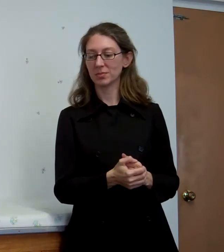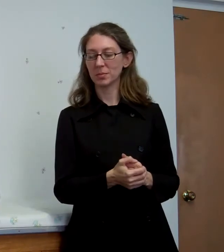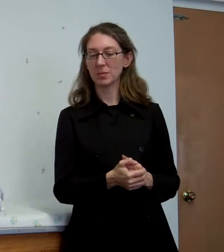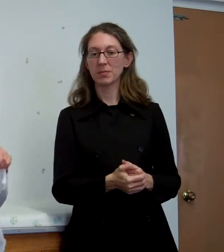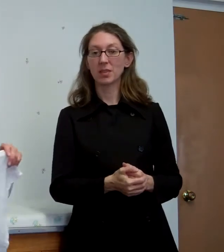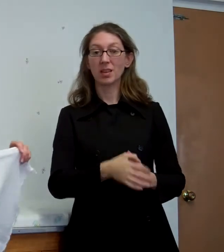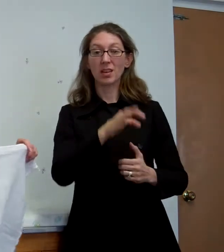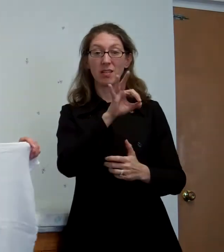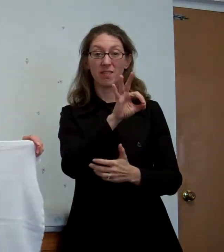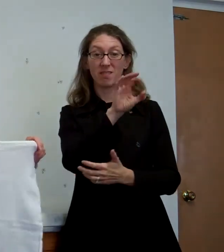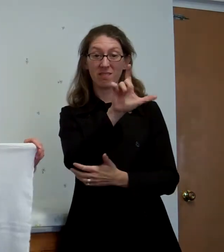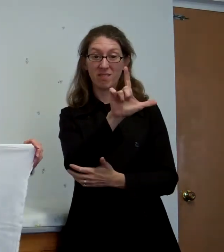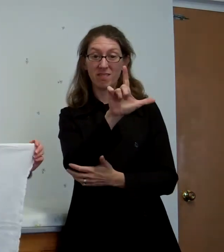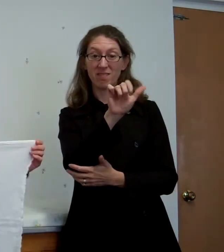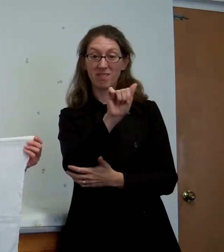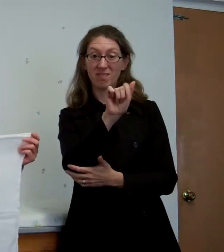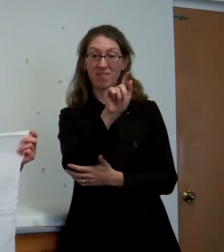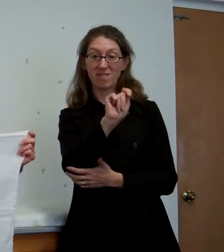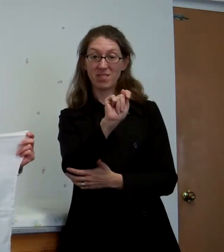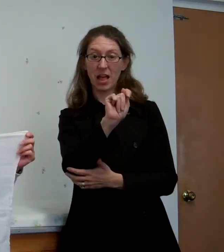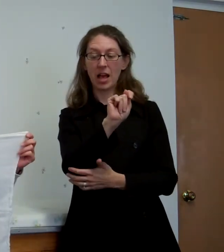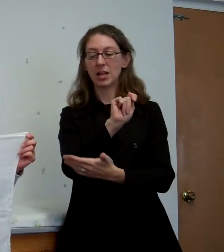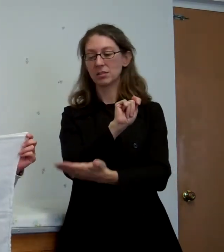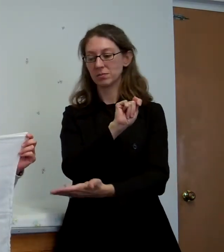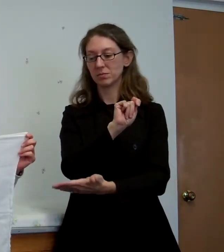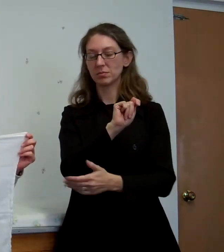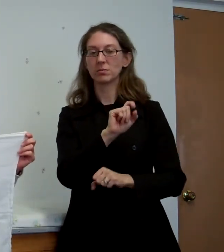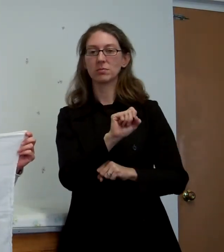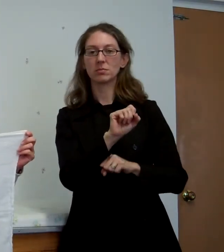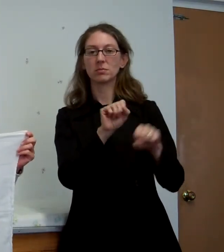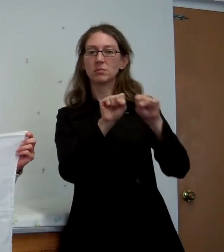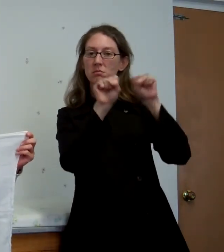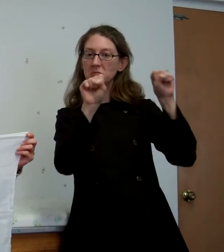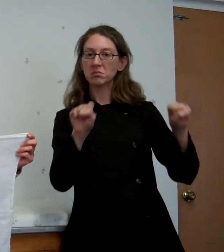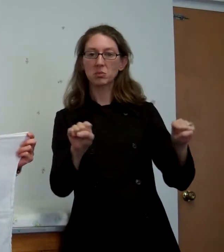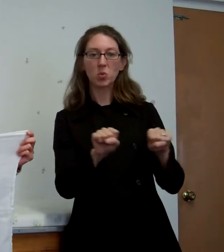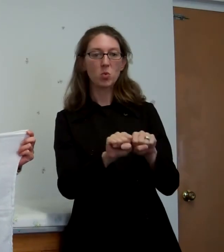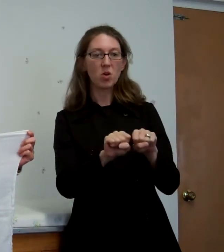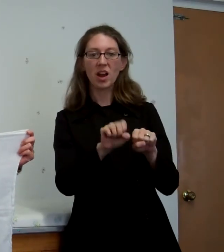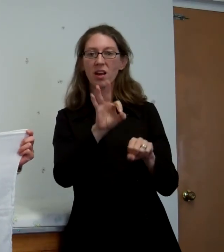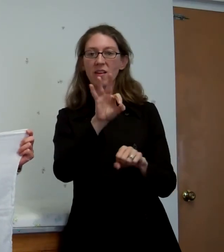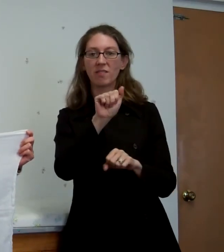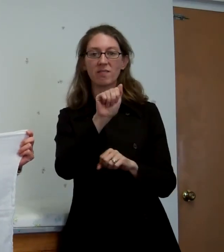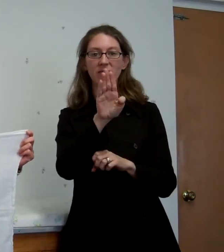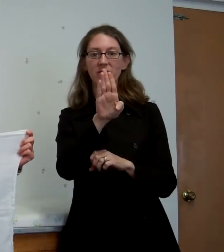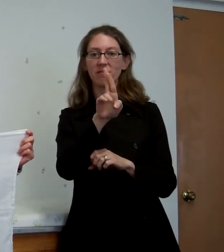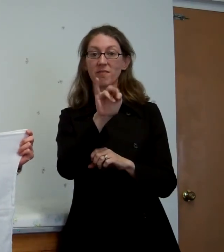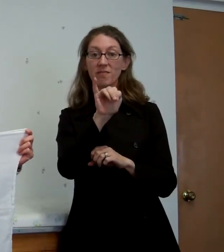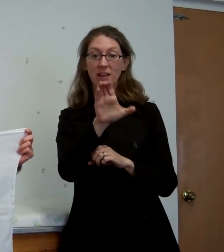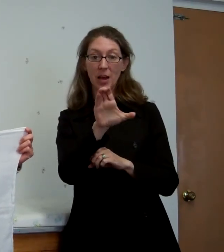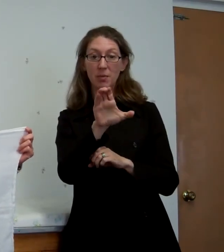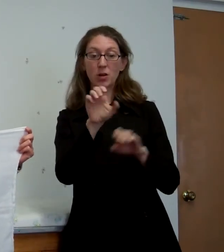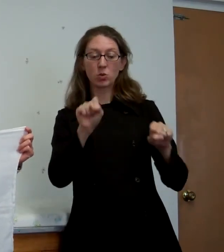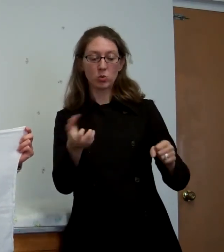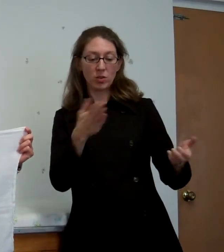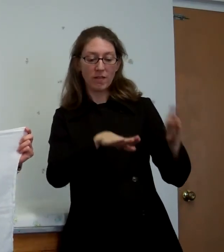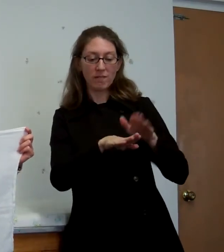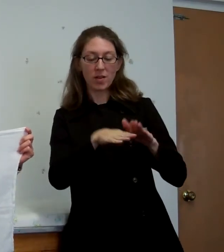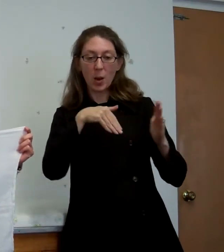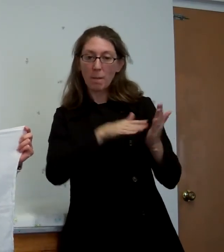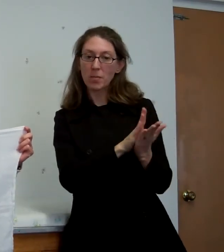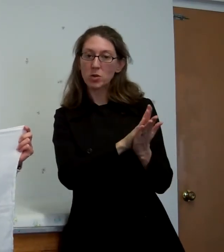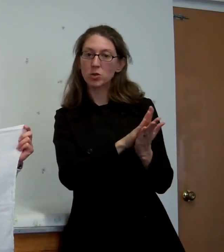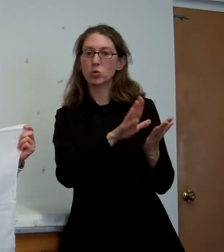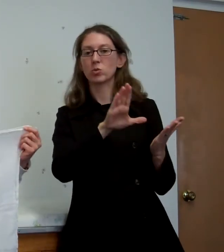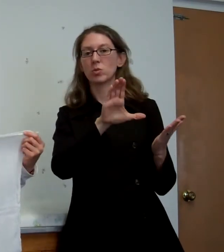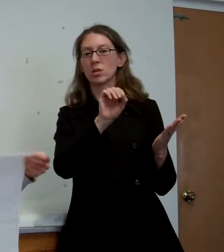A flat is a square of absorbent material that would be either folded into a cover or pinned